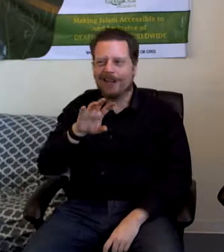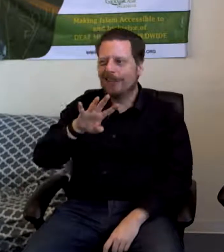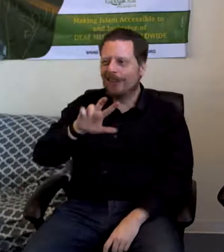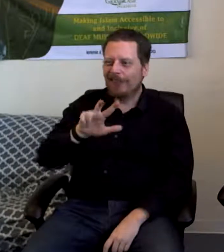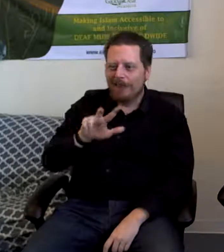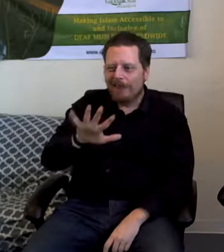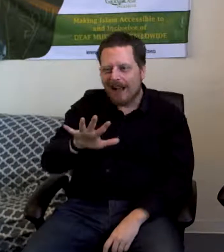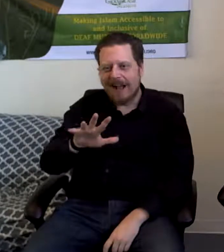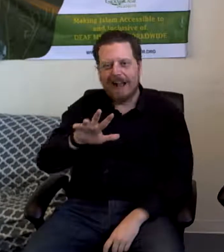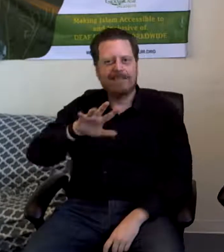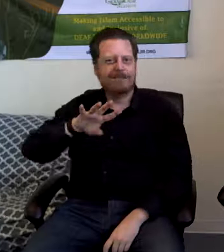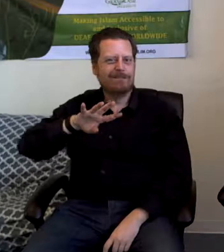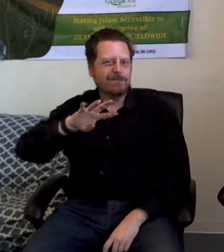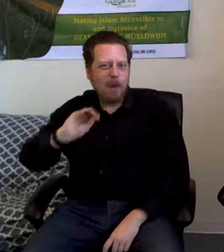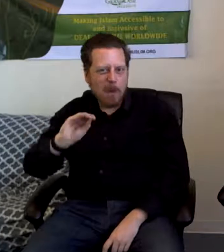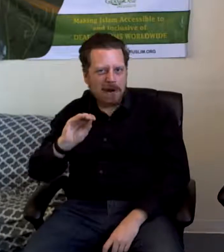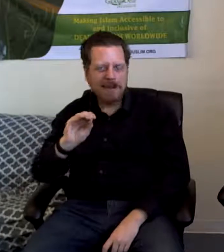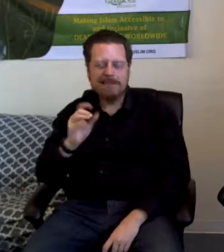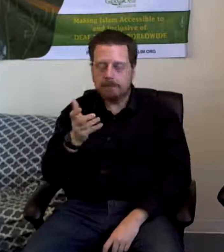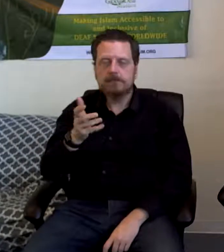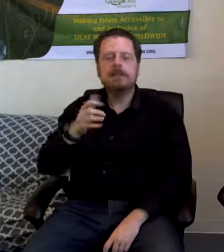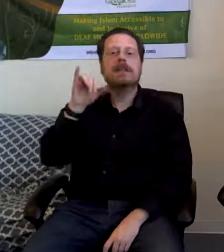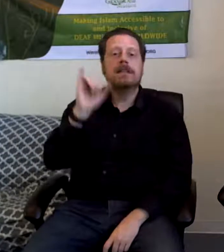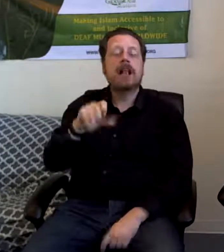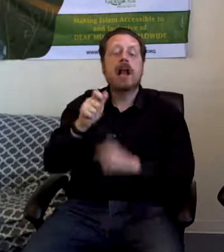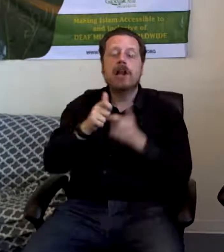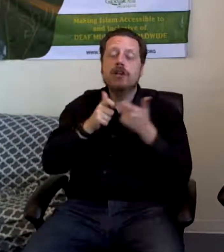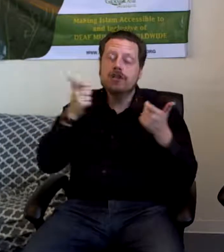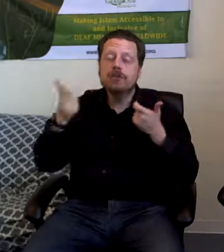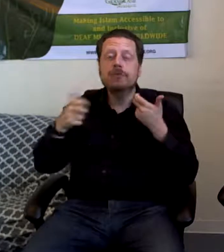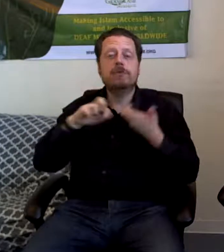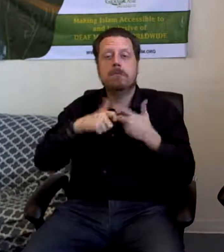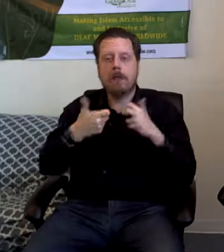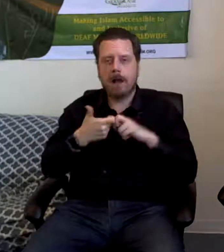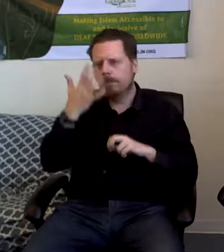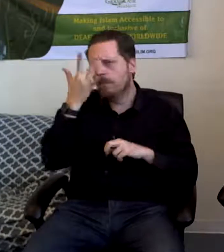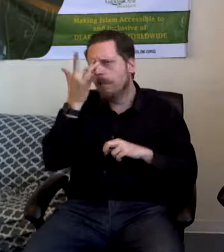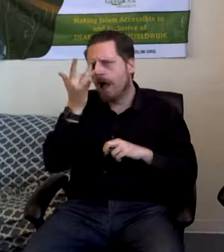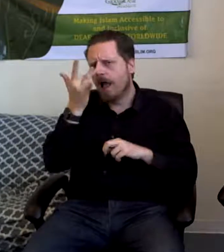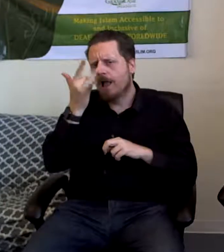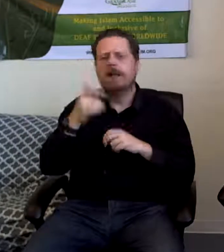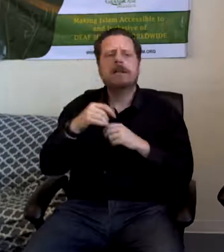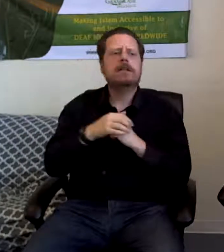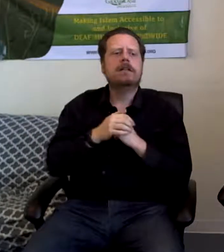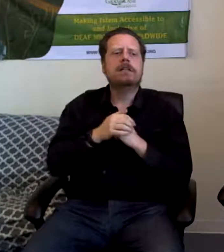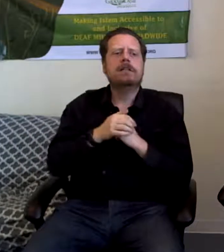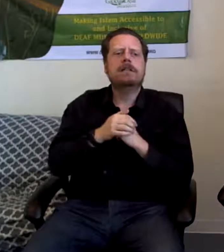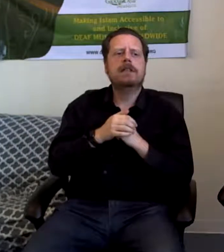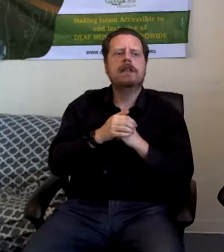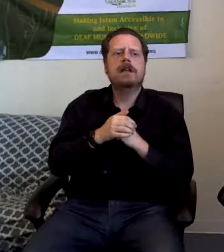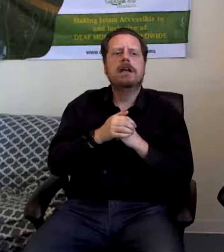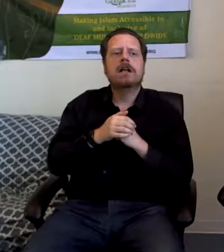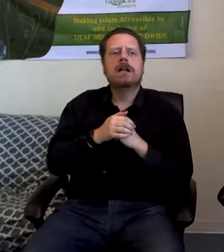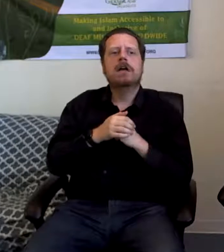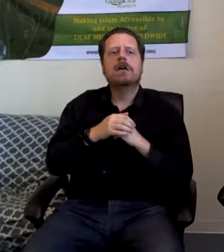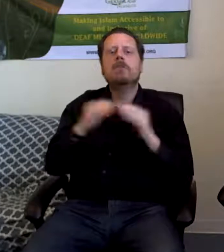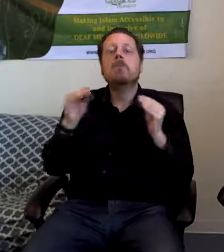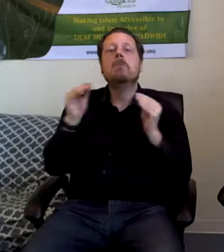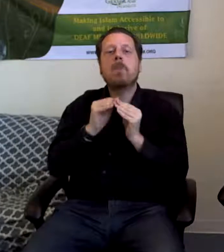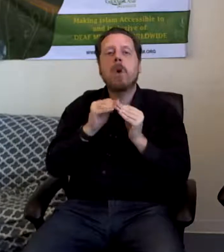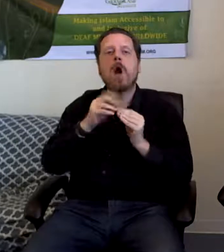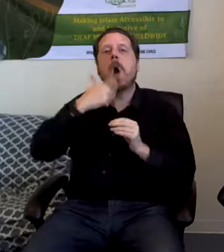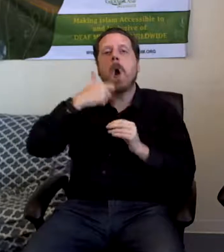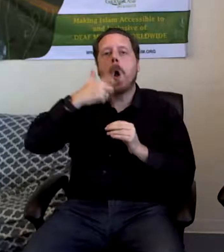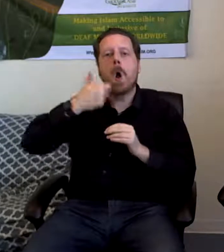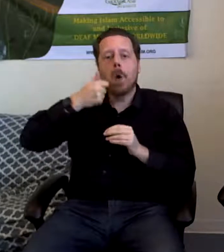40. And this is a huge problem because the later a woman marries,